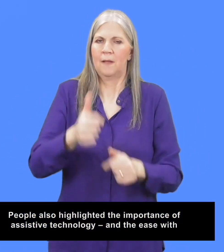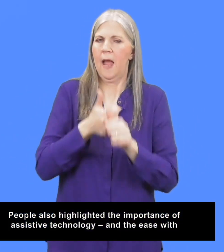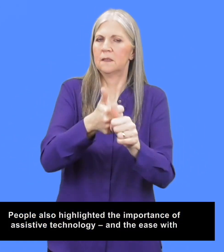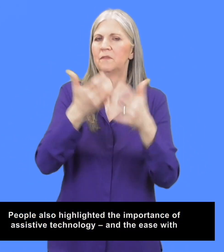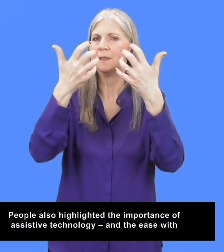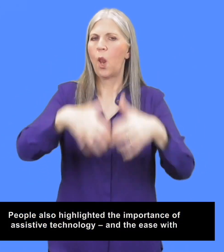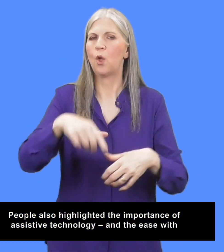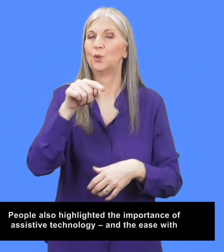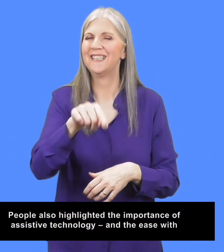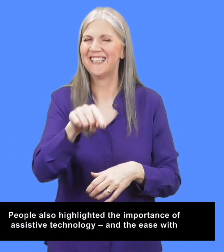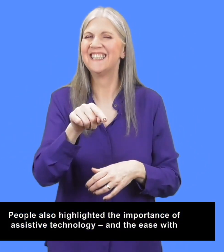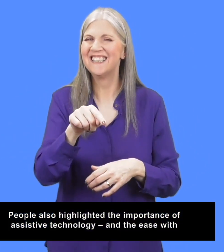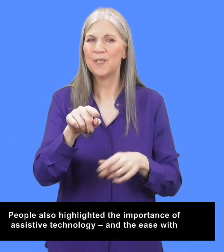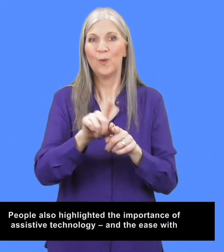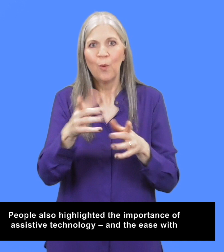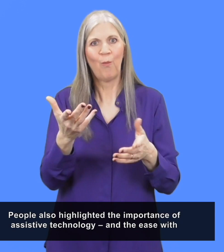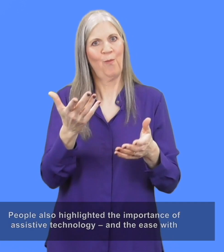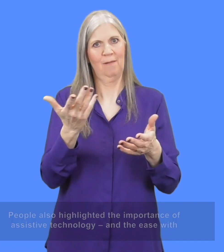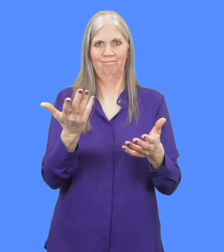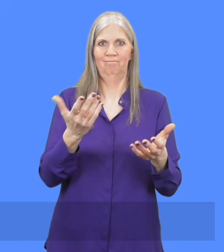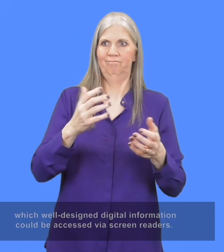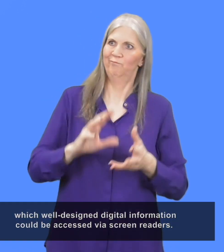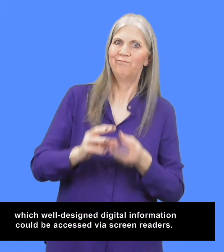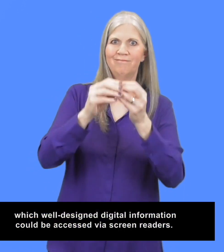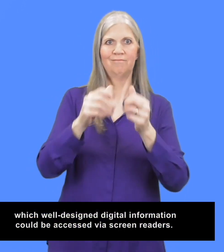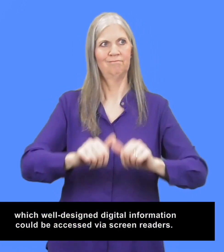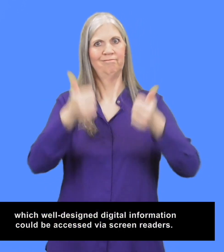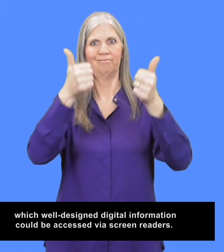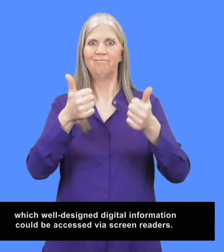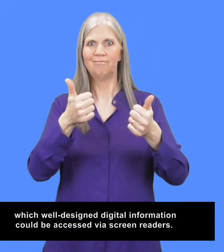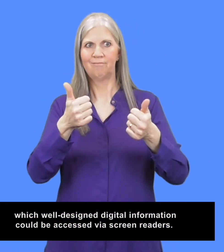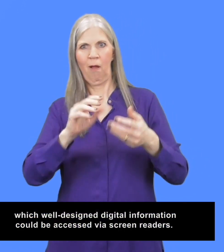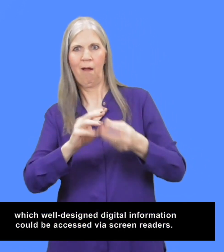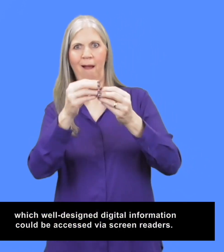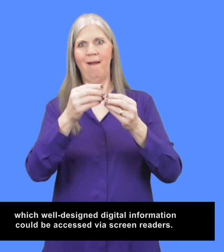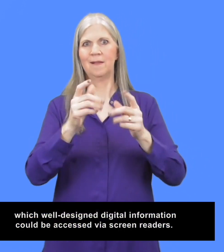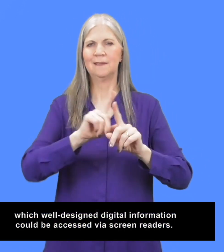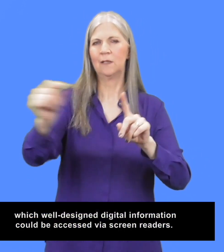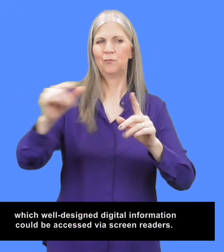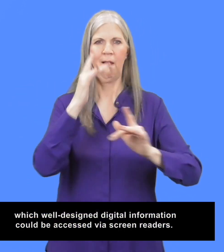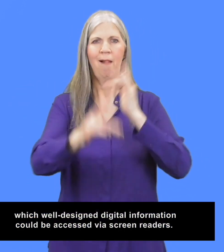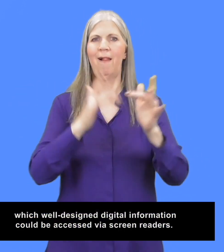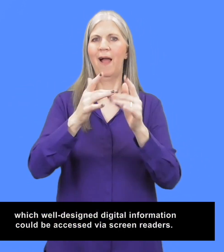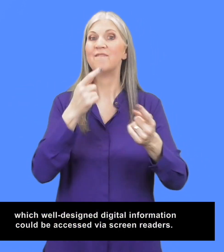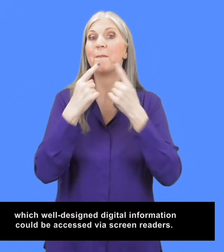assistive technology and the ease with which well-designed digital information could be accessed via screen